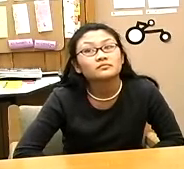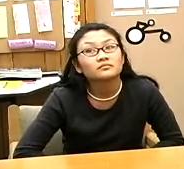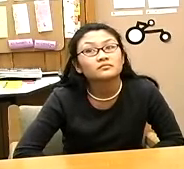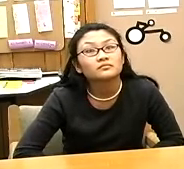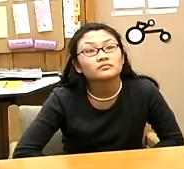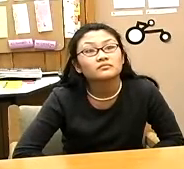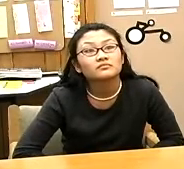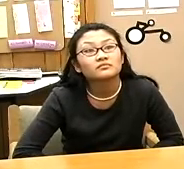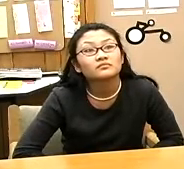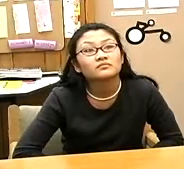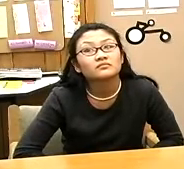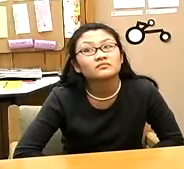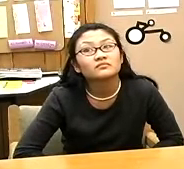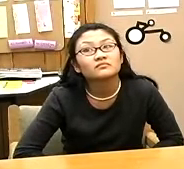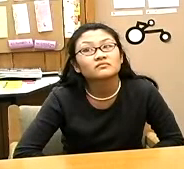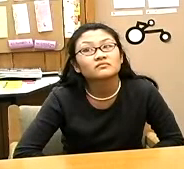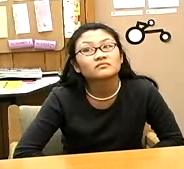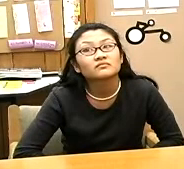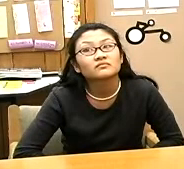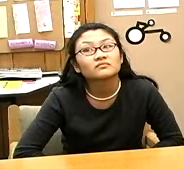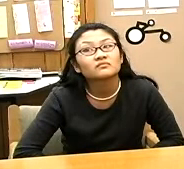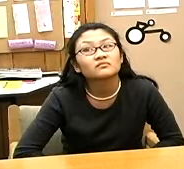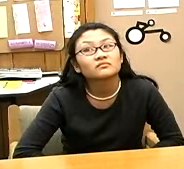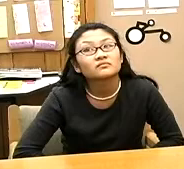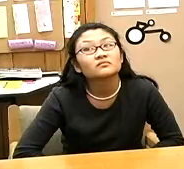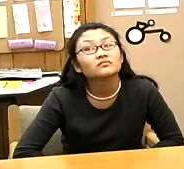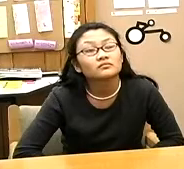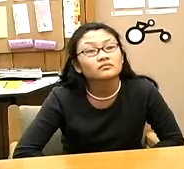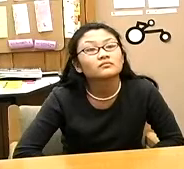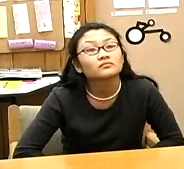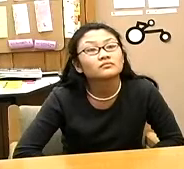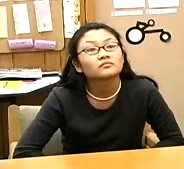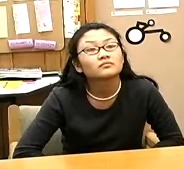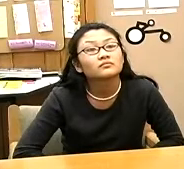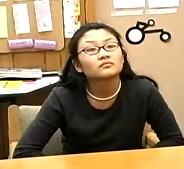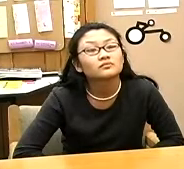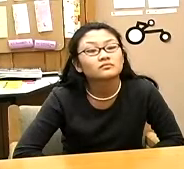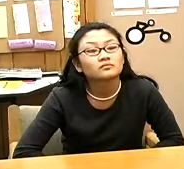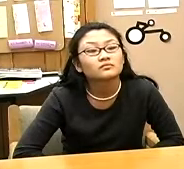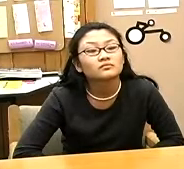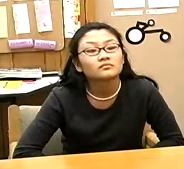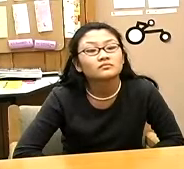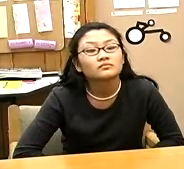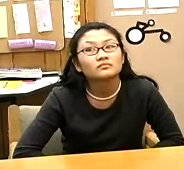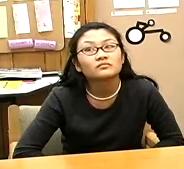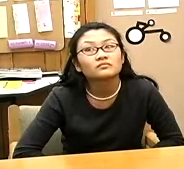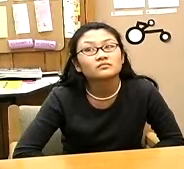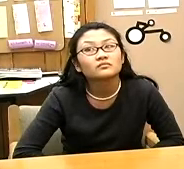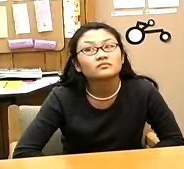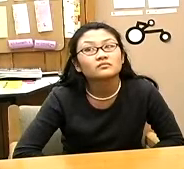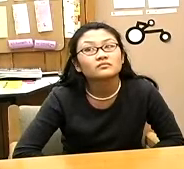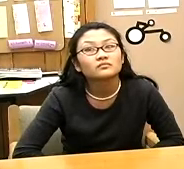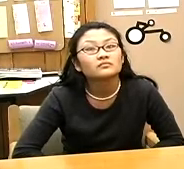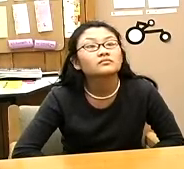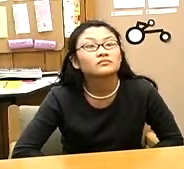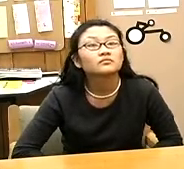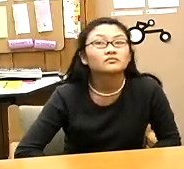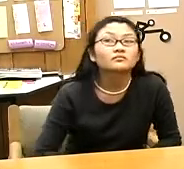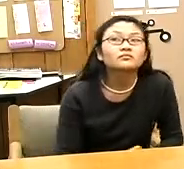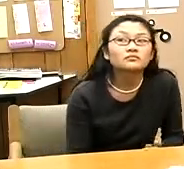Yeah, some of these courses are definitely offered during the summertime. Um, and maybe I can kind of show you a list and you can look through what the courses that are required so